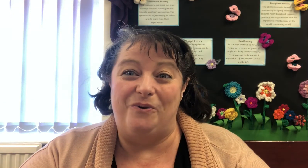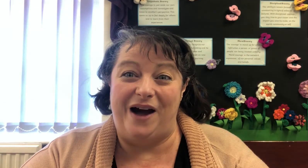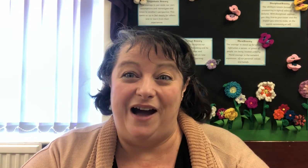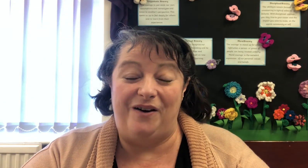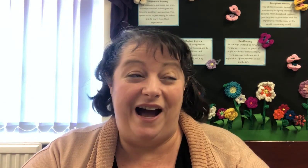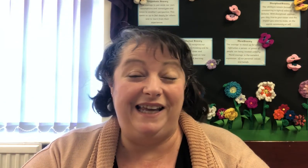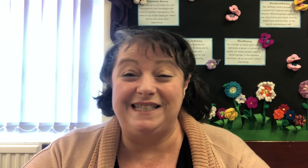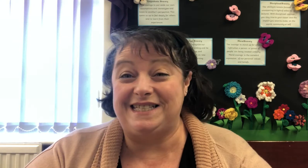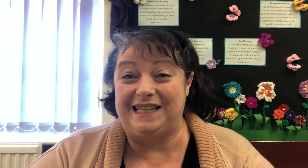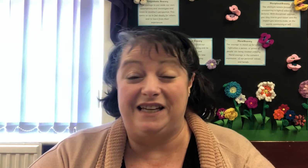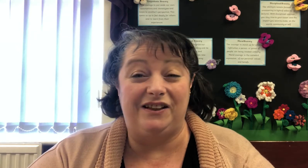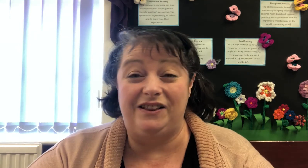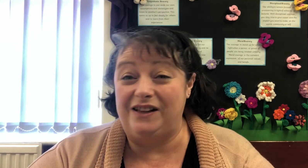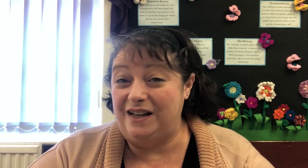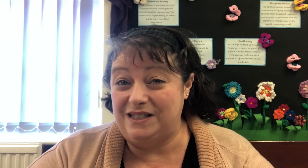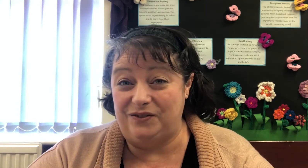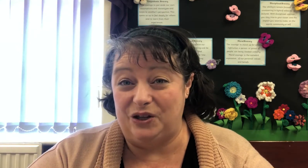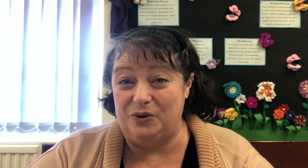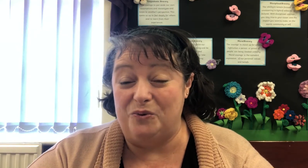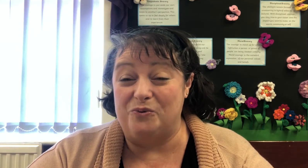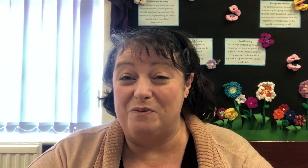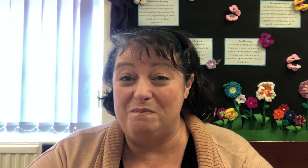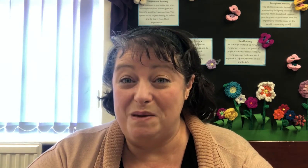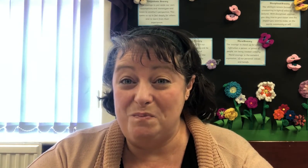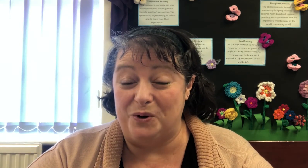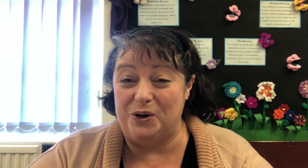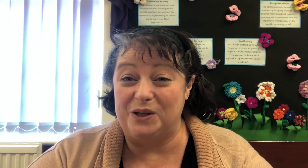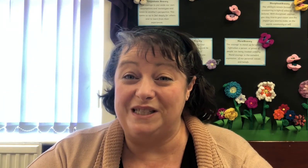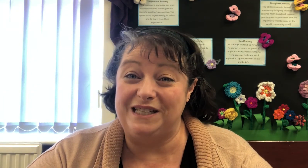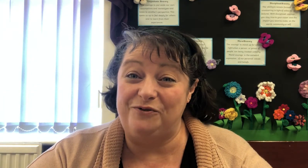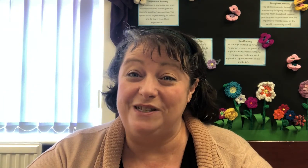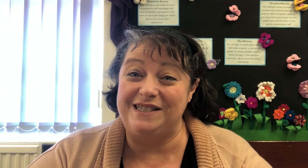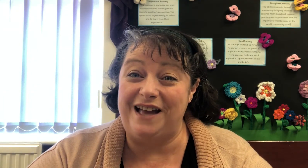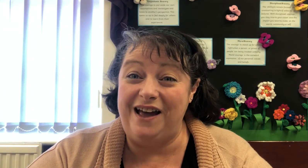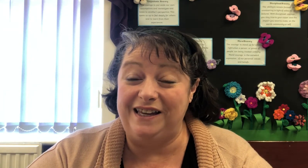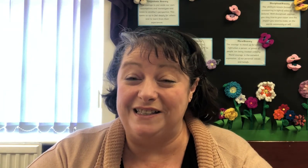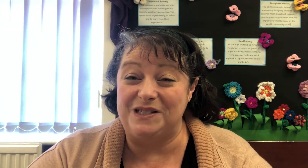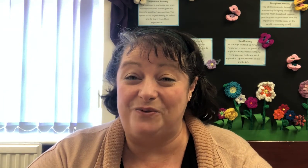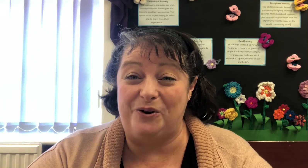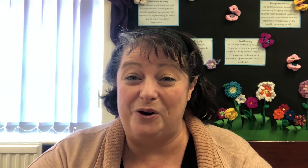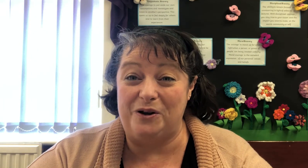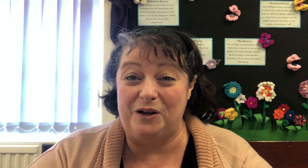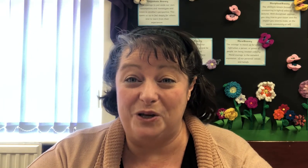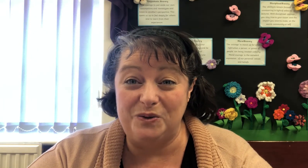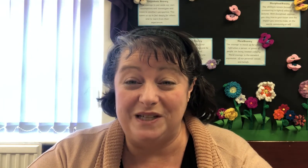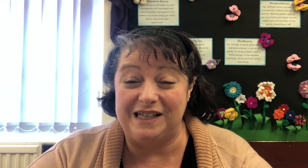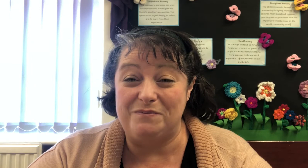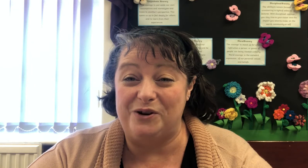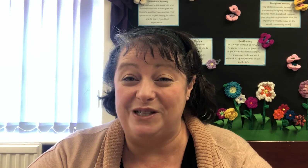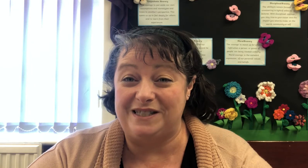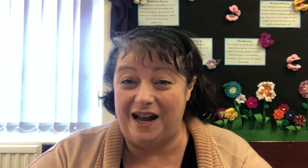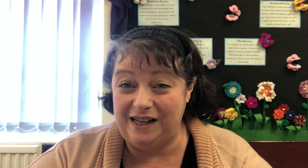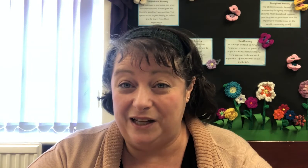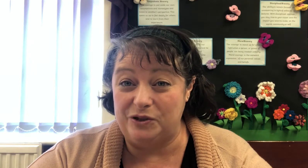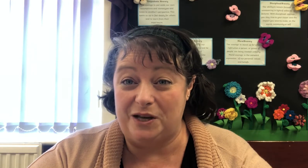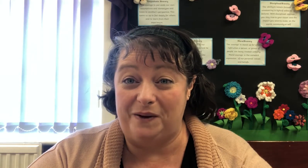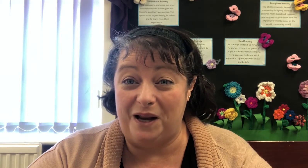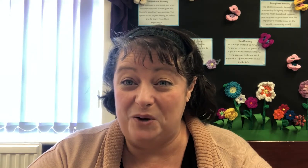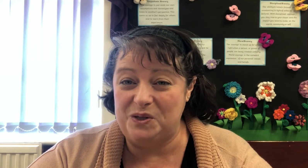Wow, I could see lots of you remember the different signs for using in British Sign Language that we learned so